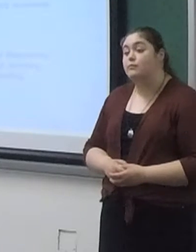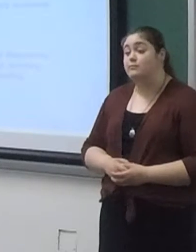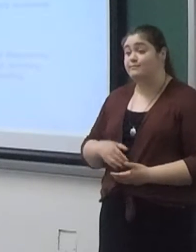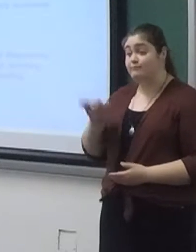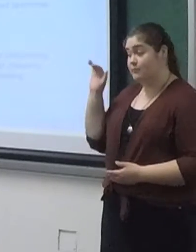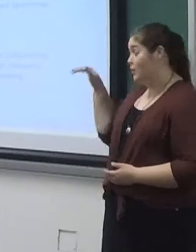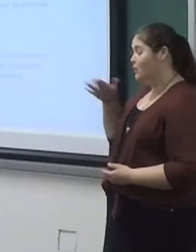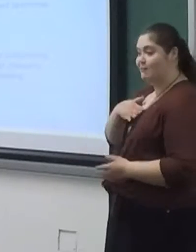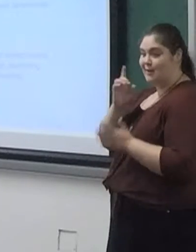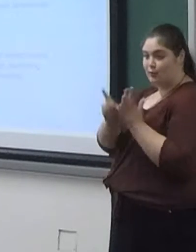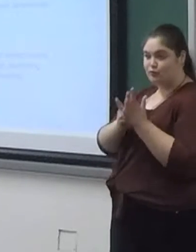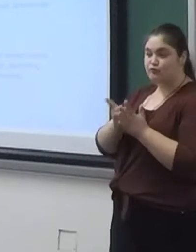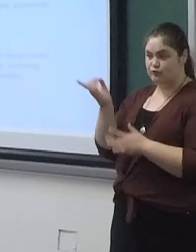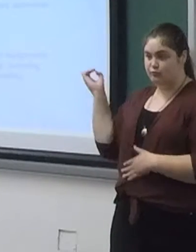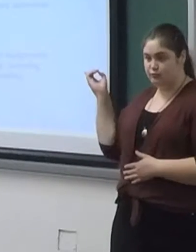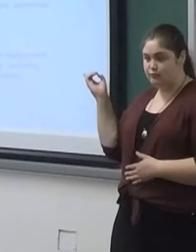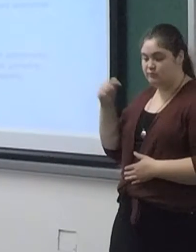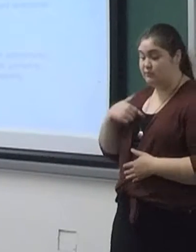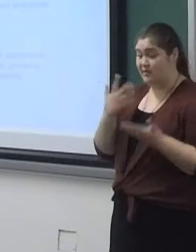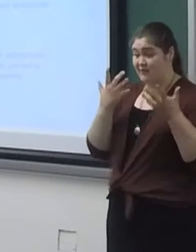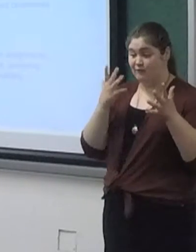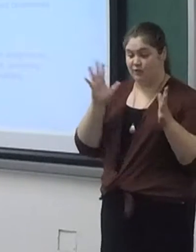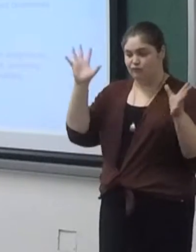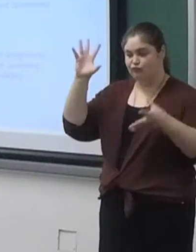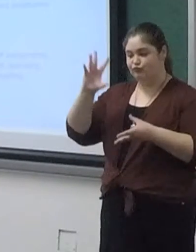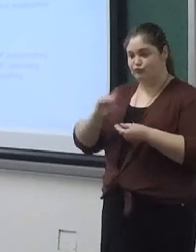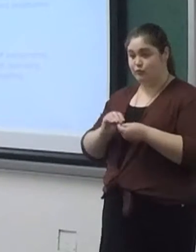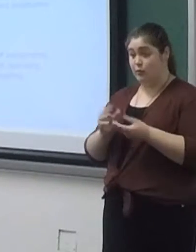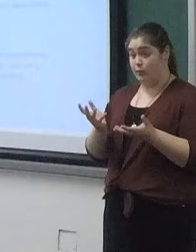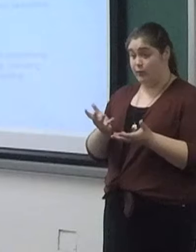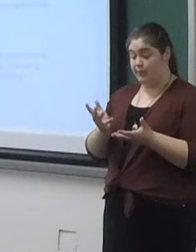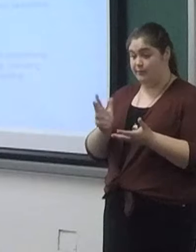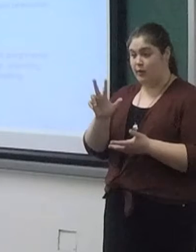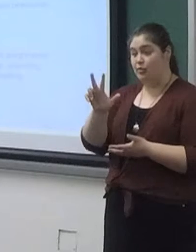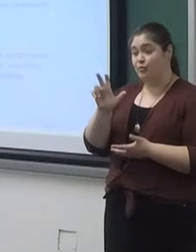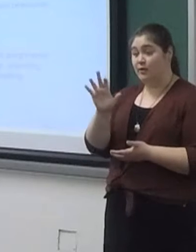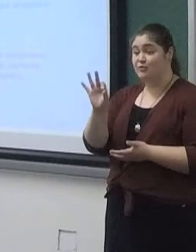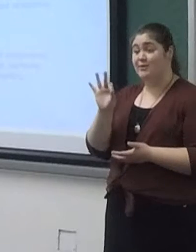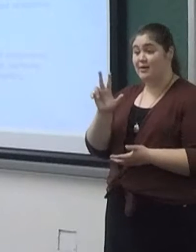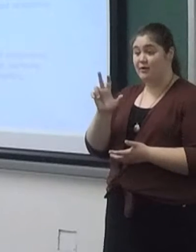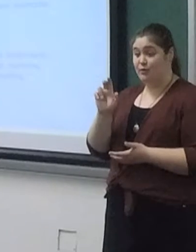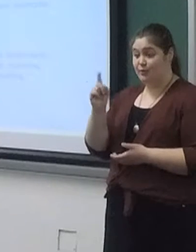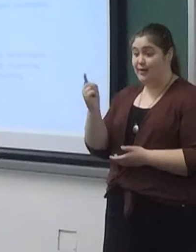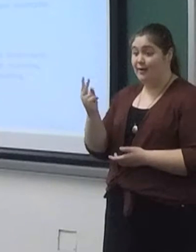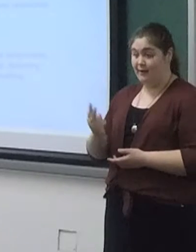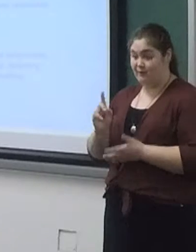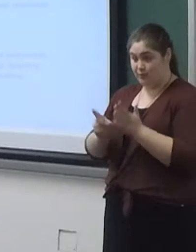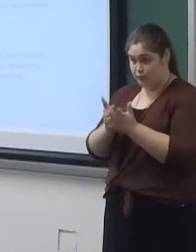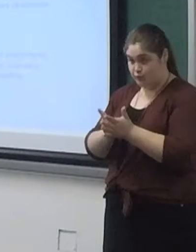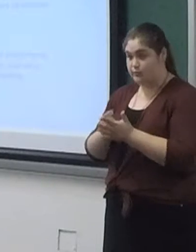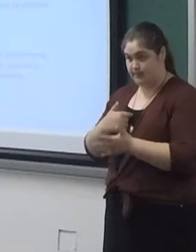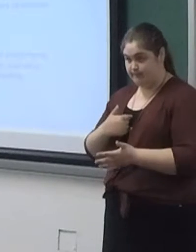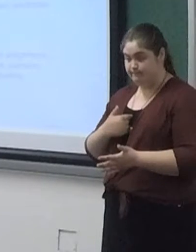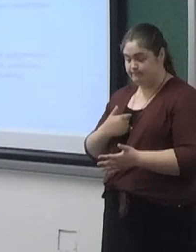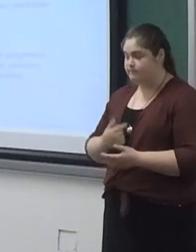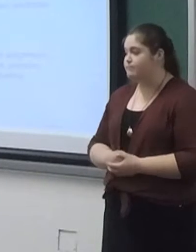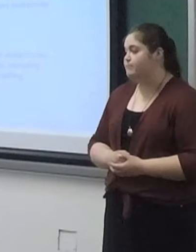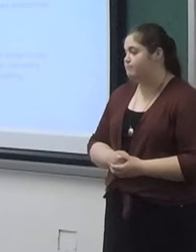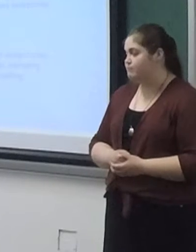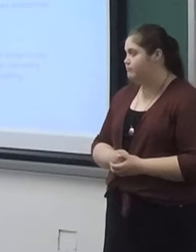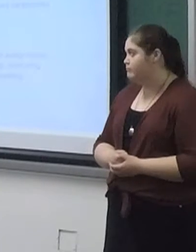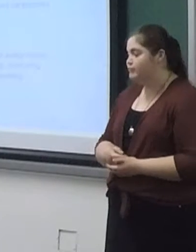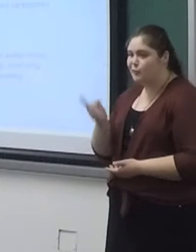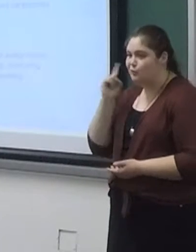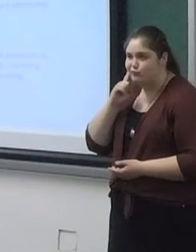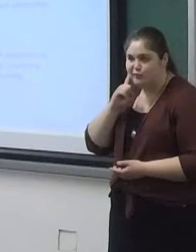These are my hours. I finished a total amount of 393 and a half hours. Basically, you guys have